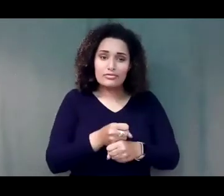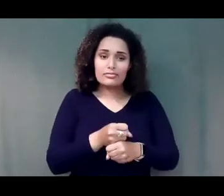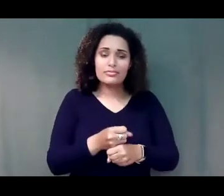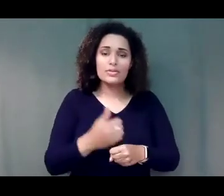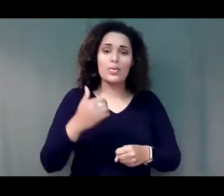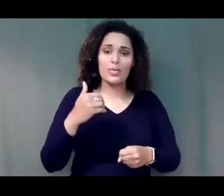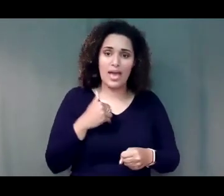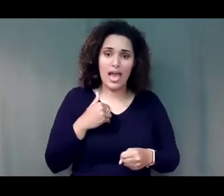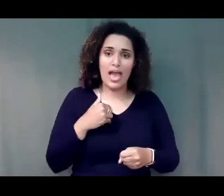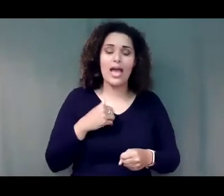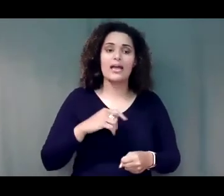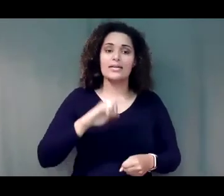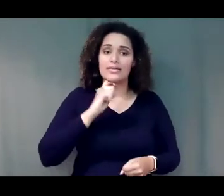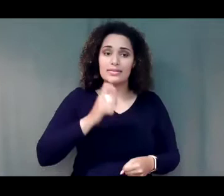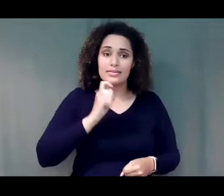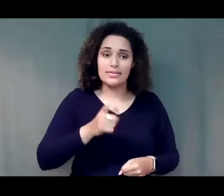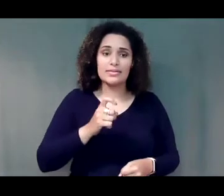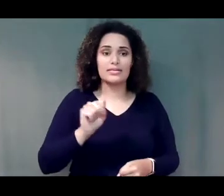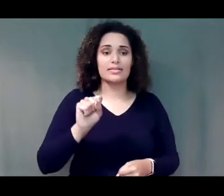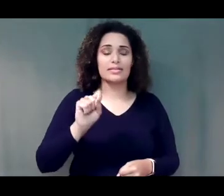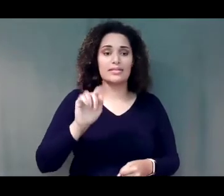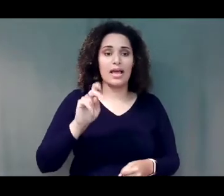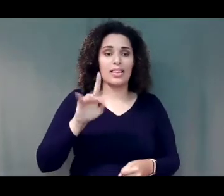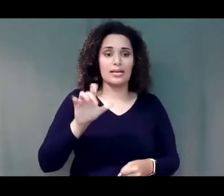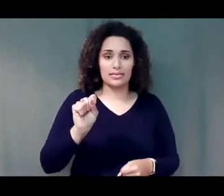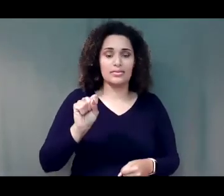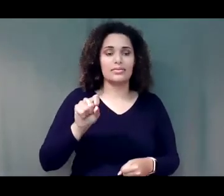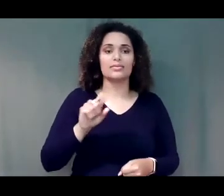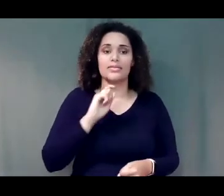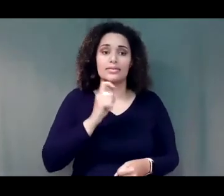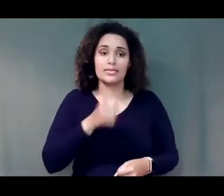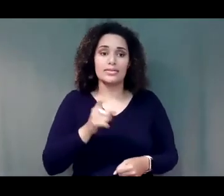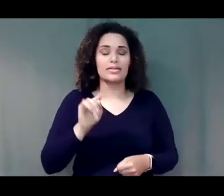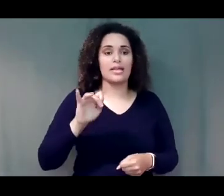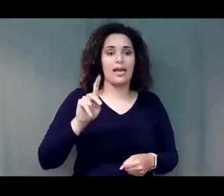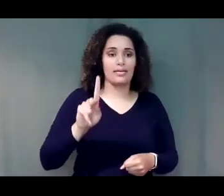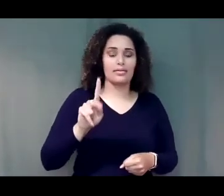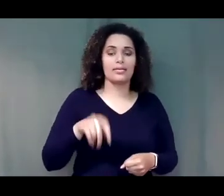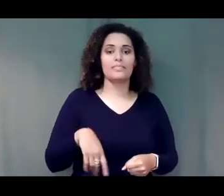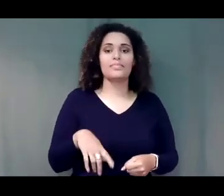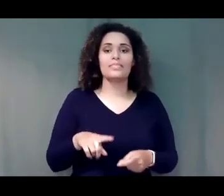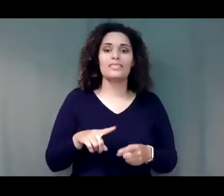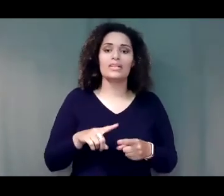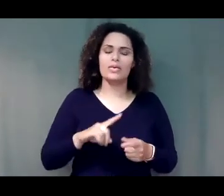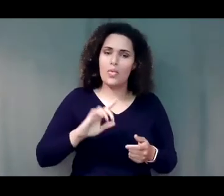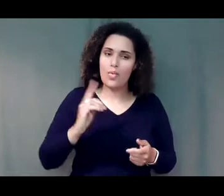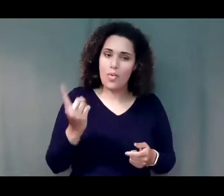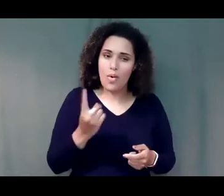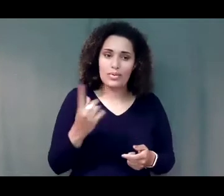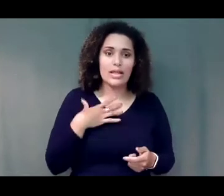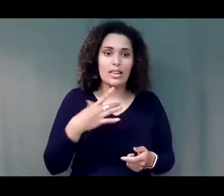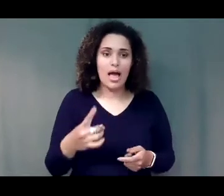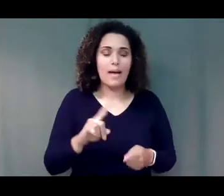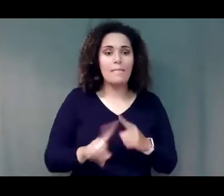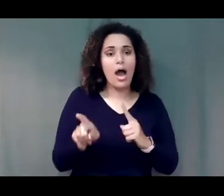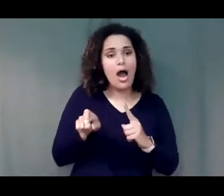in stainless steel tank. And we liked all of those Viogniers. But we never really experimented with other